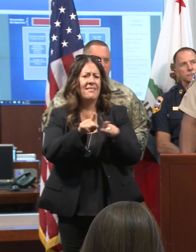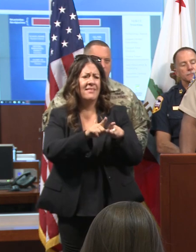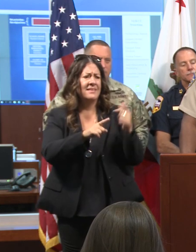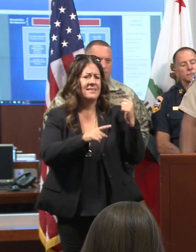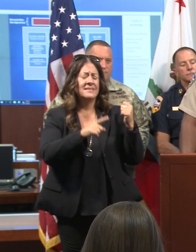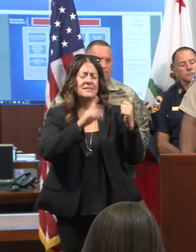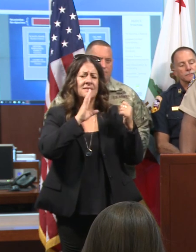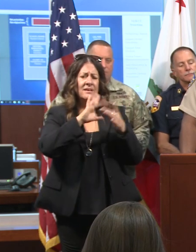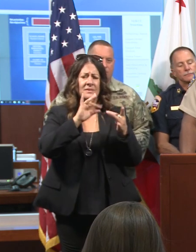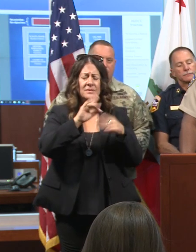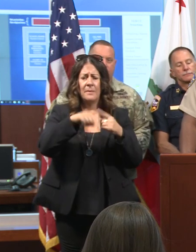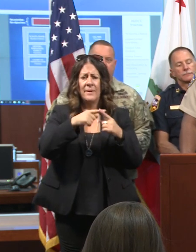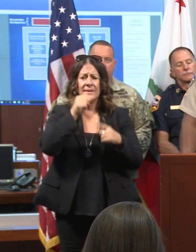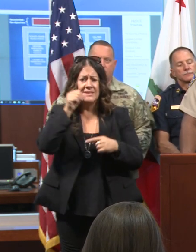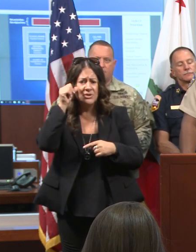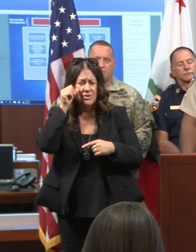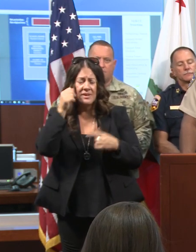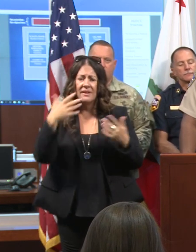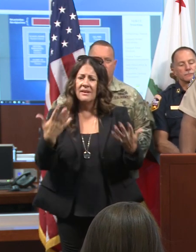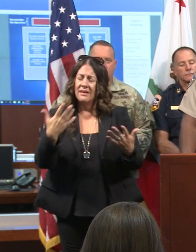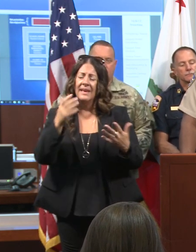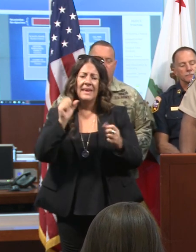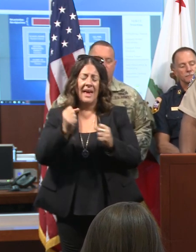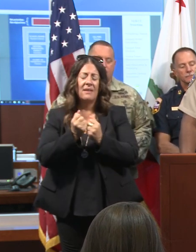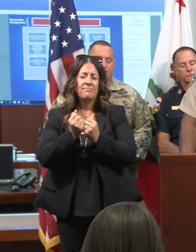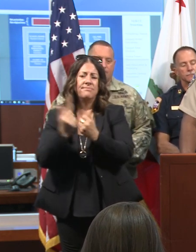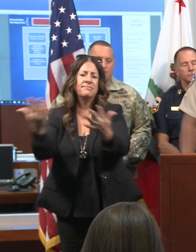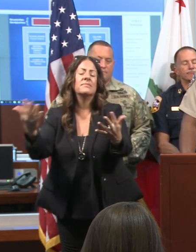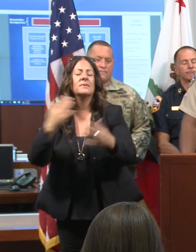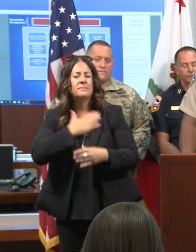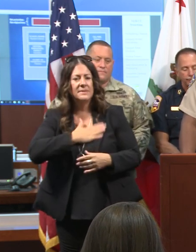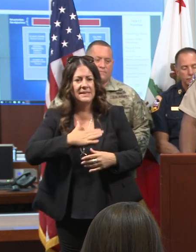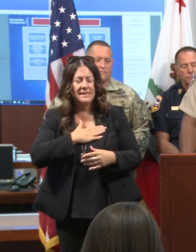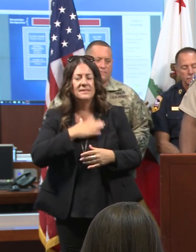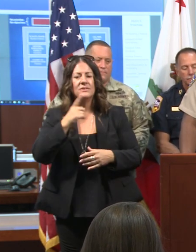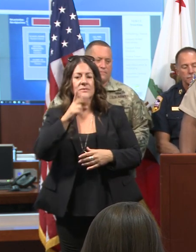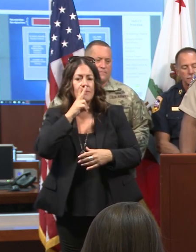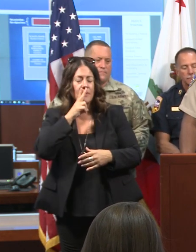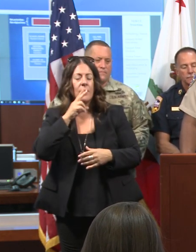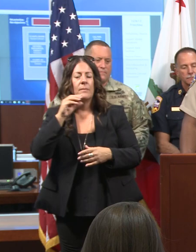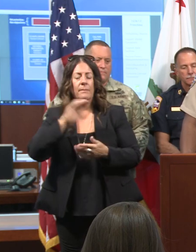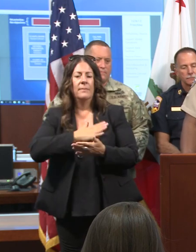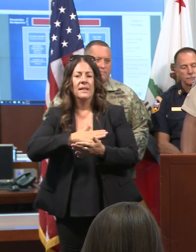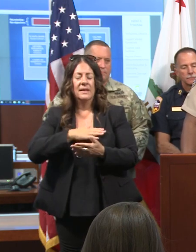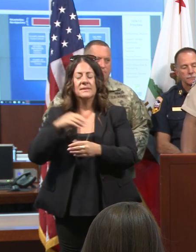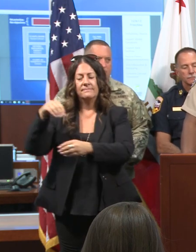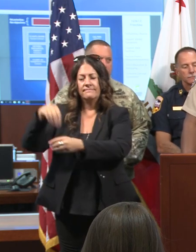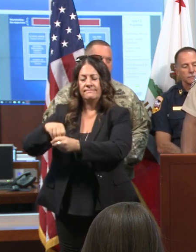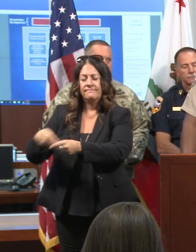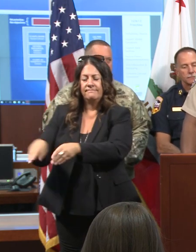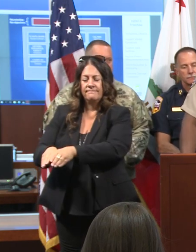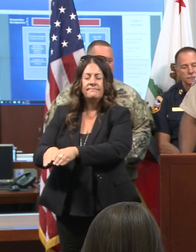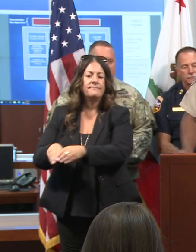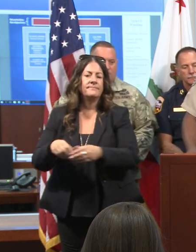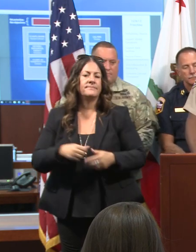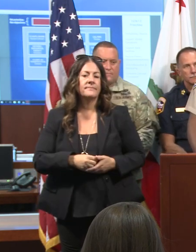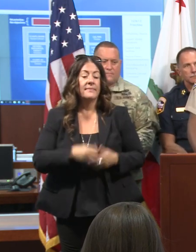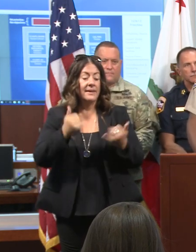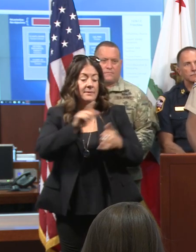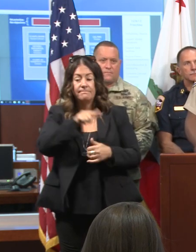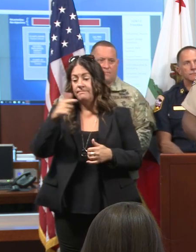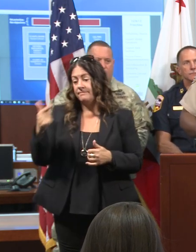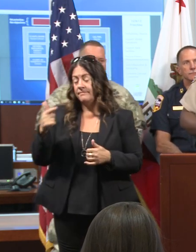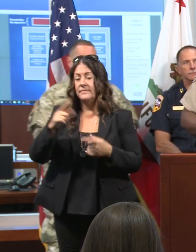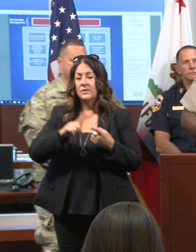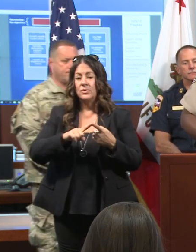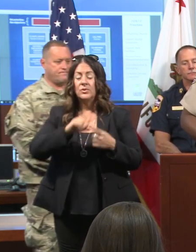about yesterday, and it doesn't take much to get a fire started. So we're asking that you do that. And with that, I'll turn it over to